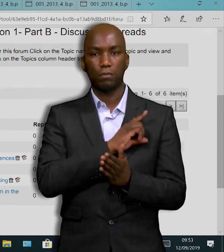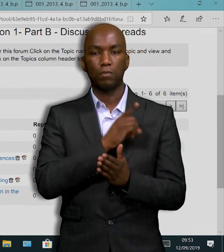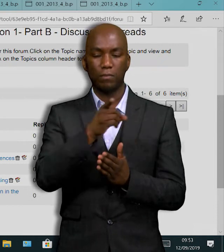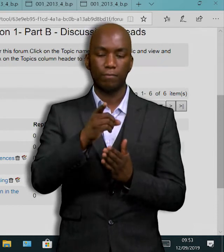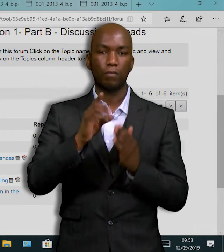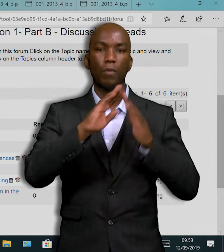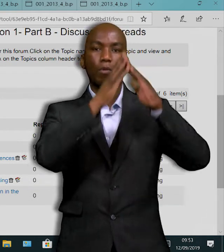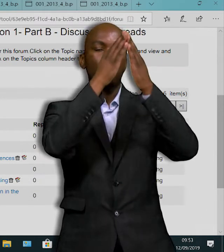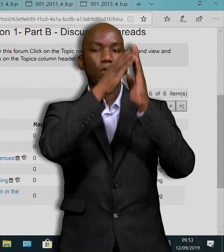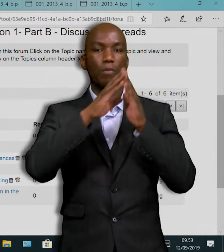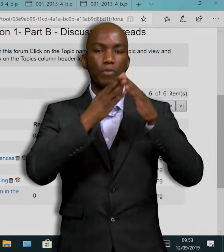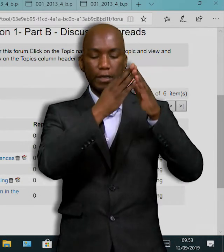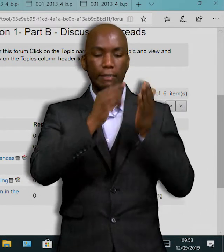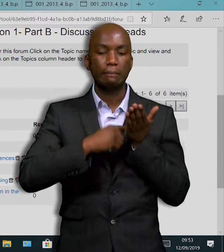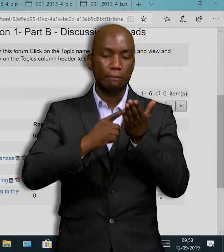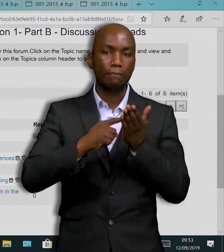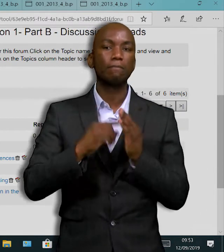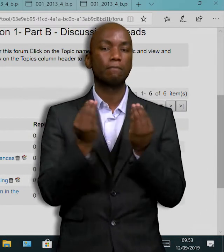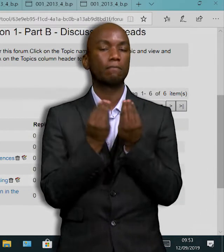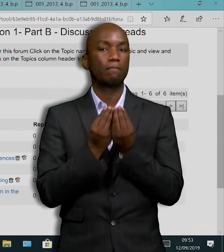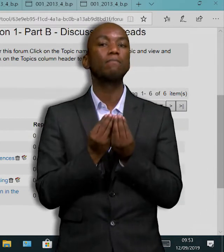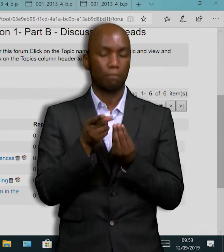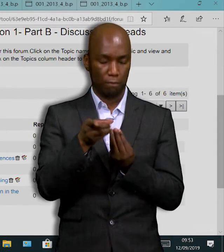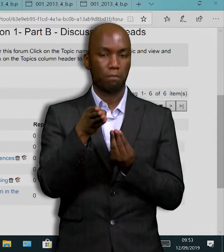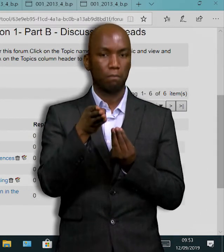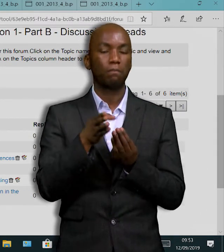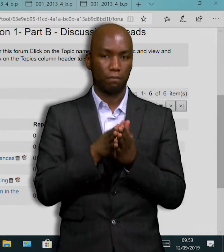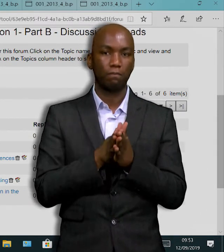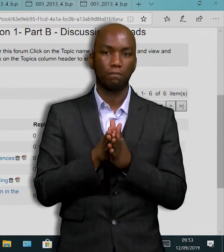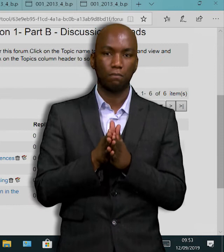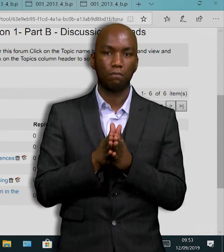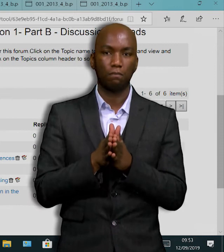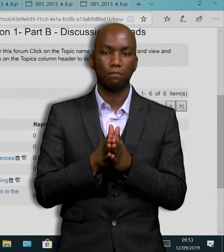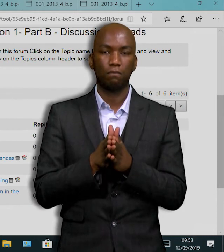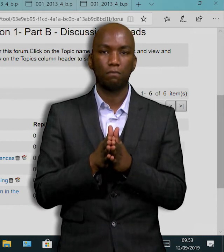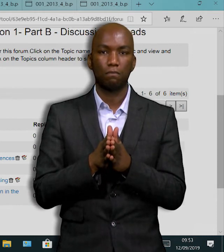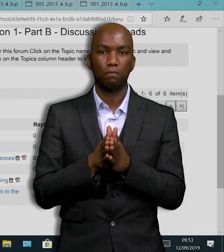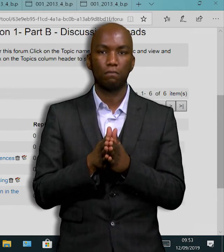order to build a community of inquiry.